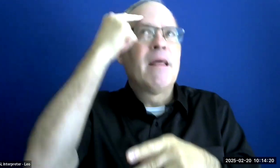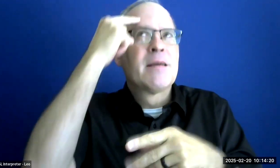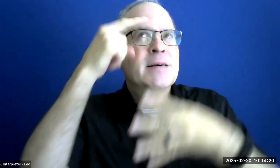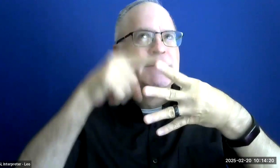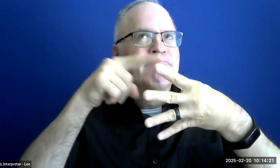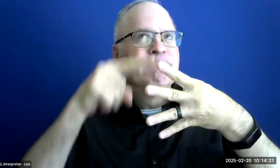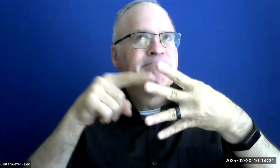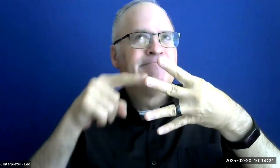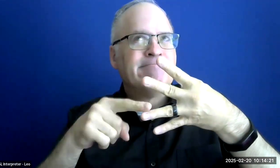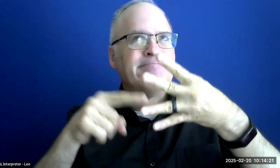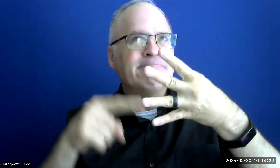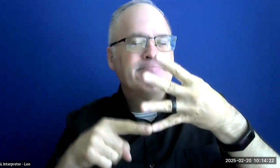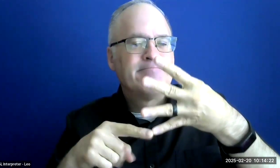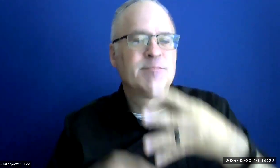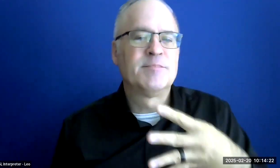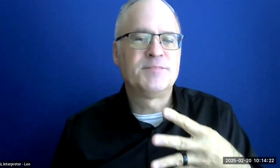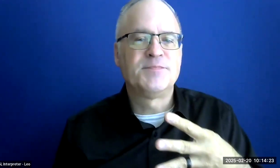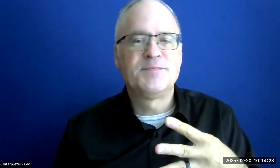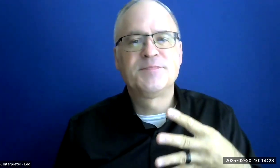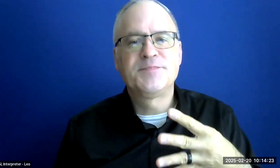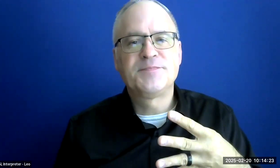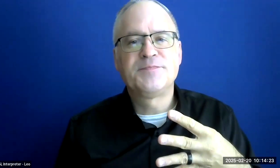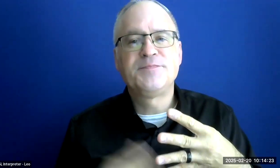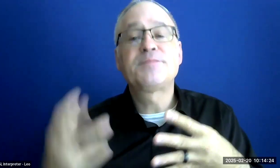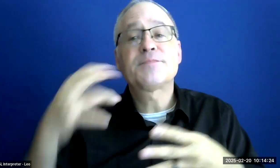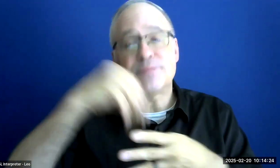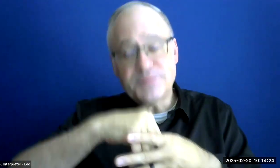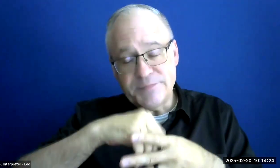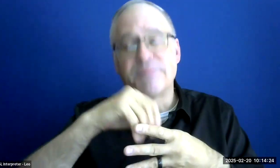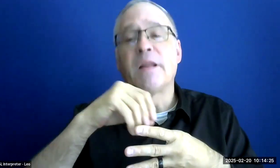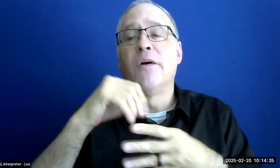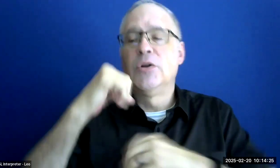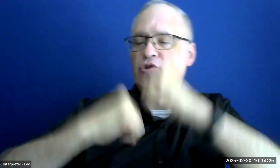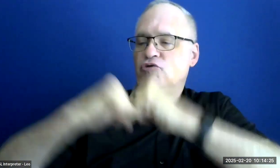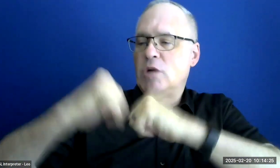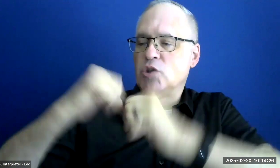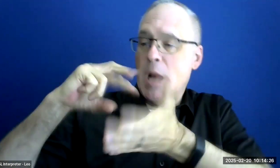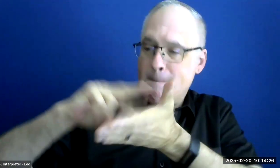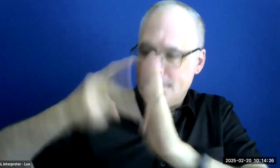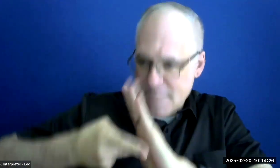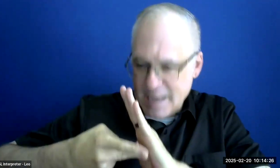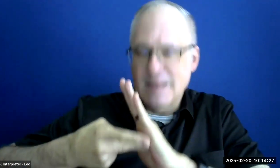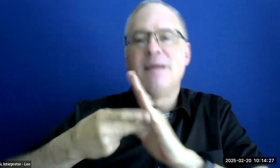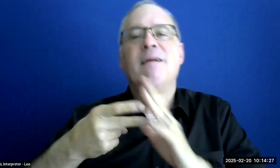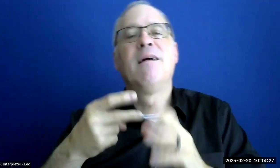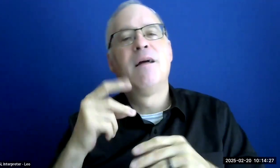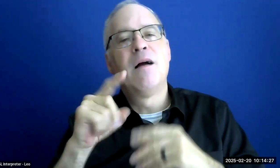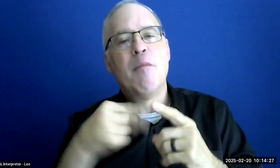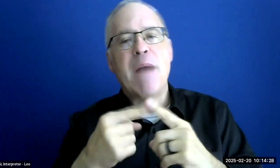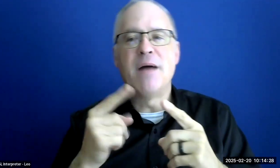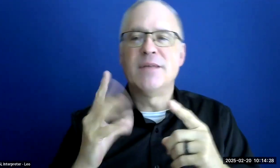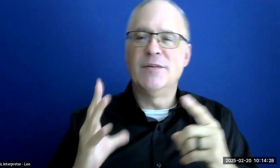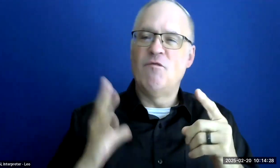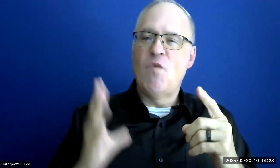which the term can be understood. This includes a structural meaning of connectionalism, where we talk about the formal polity